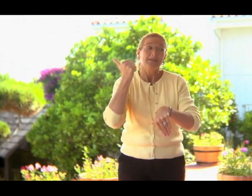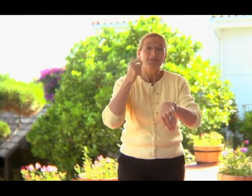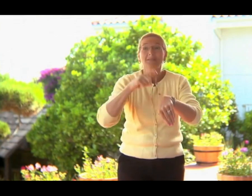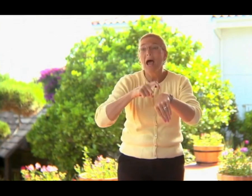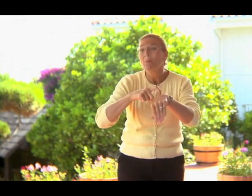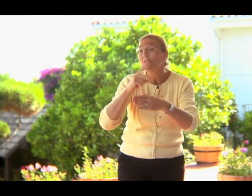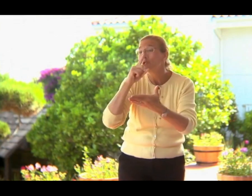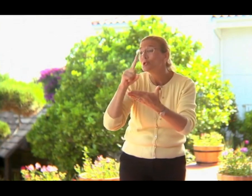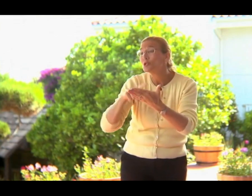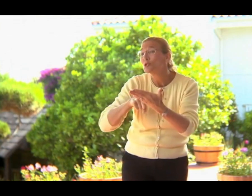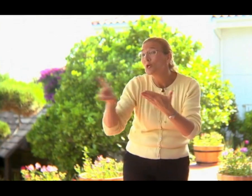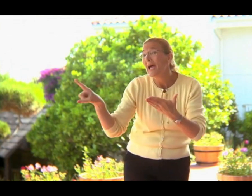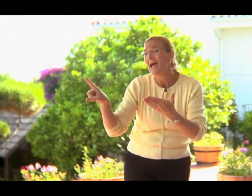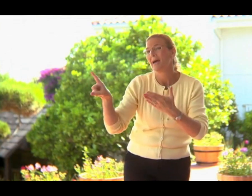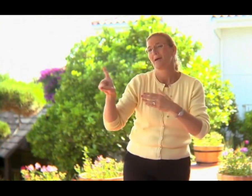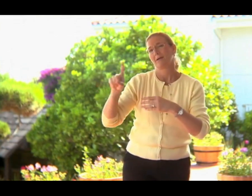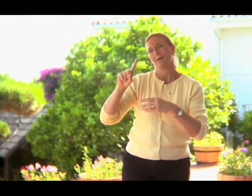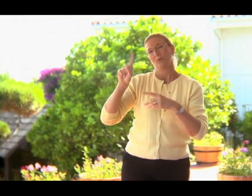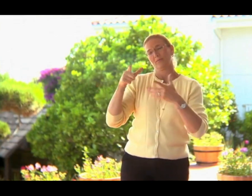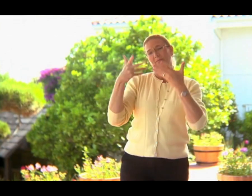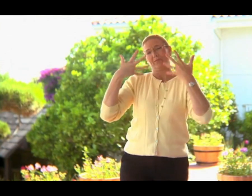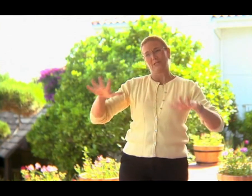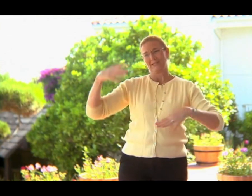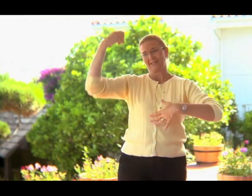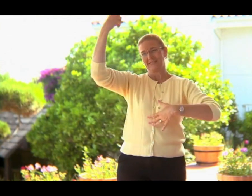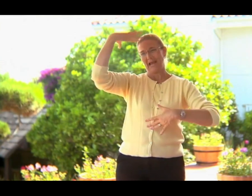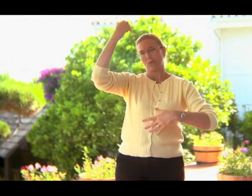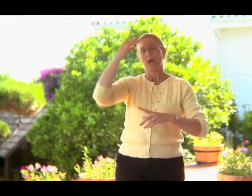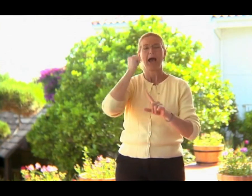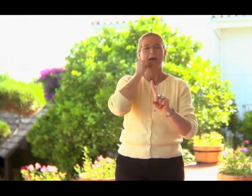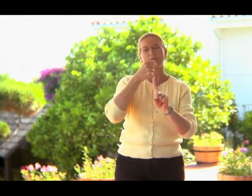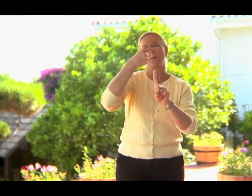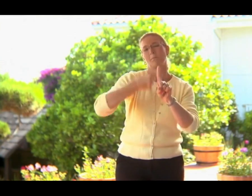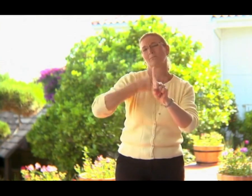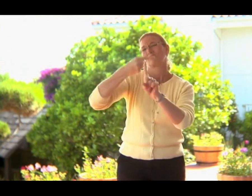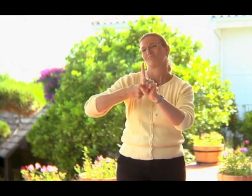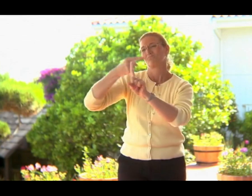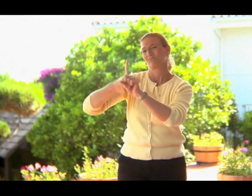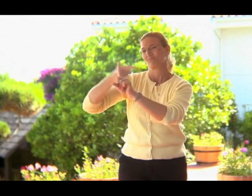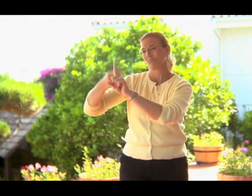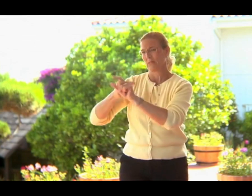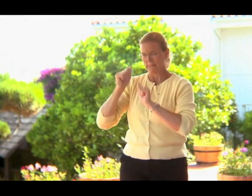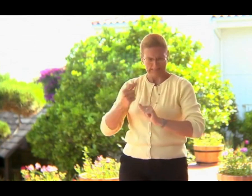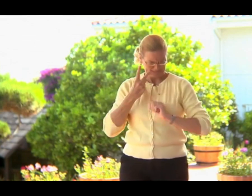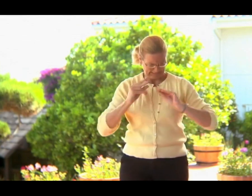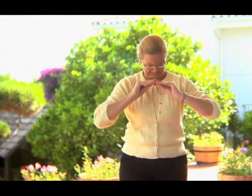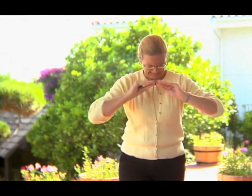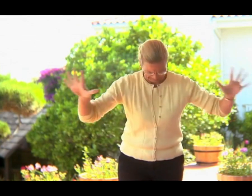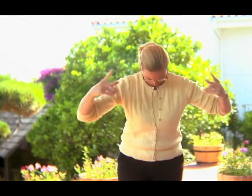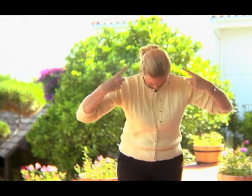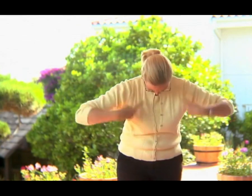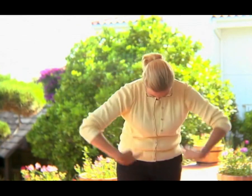The best time for a skin check is after a shower once a month to help you be aware of your skin.